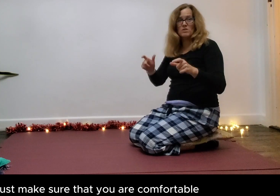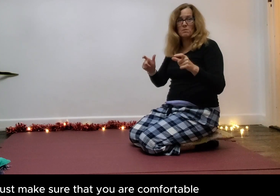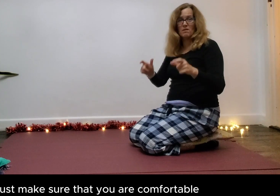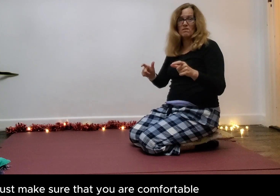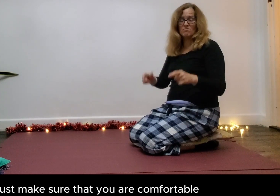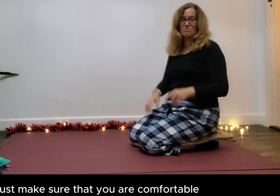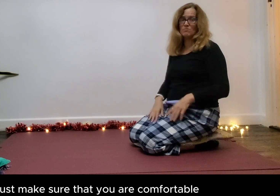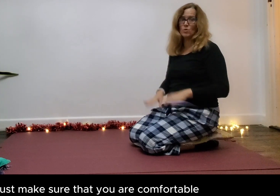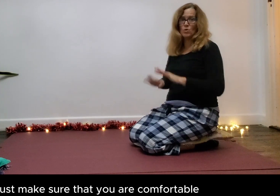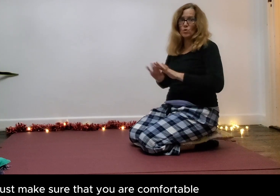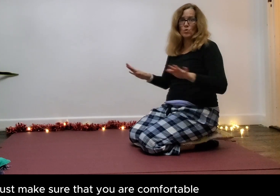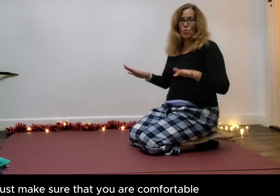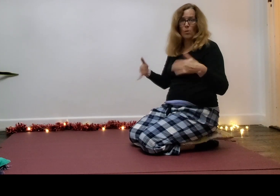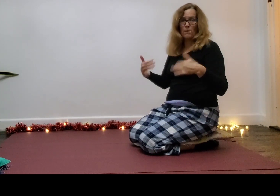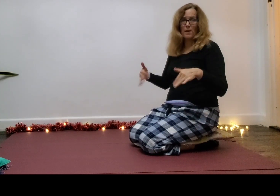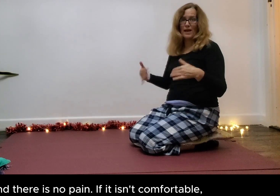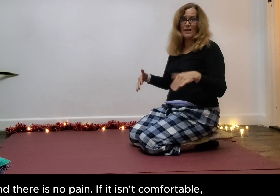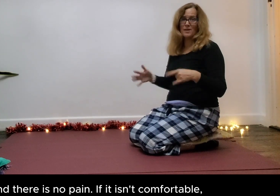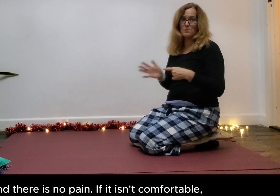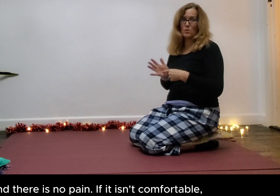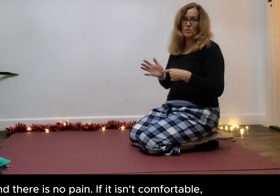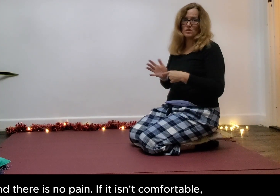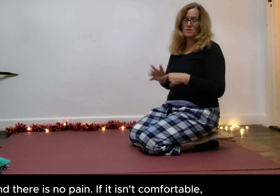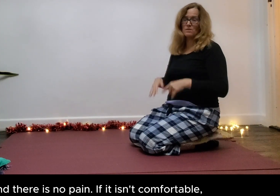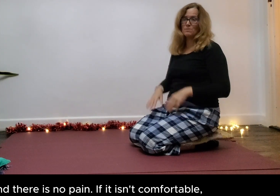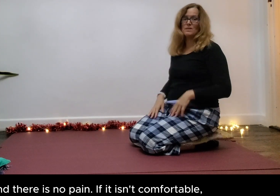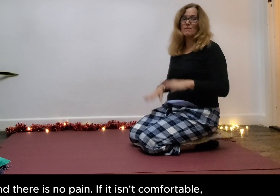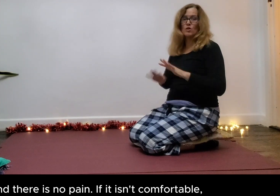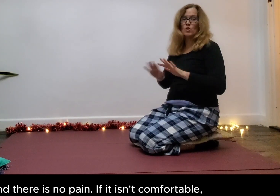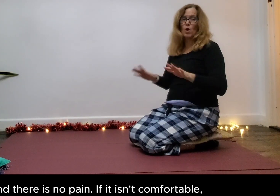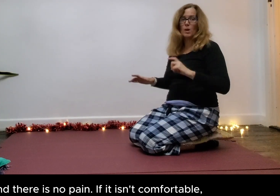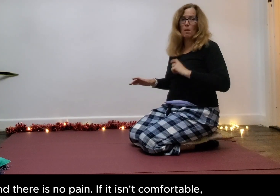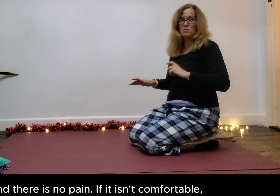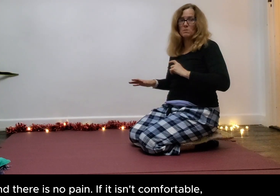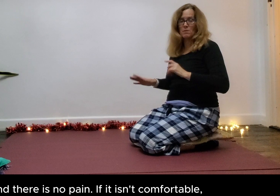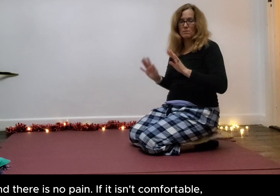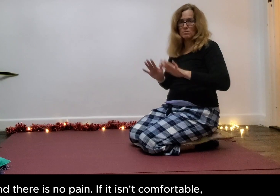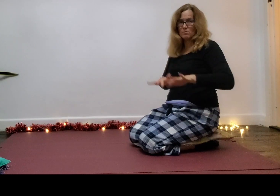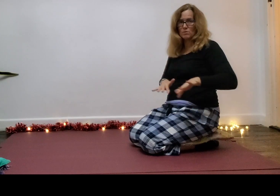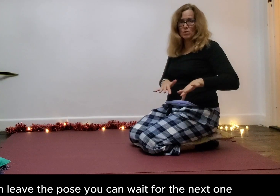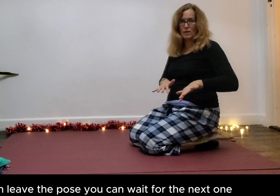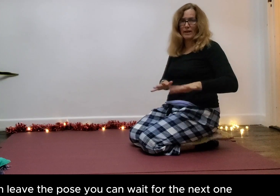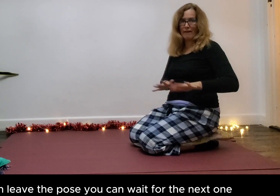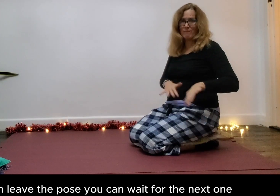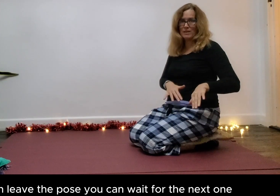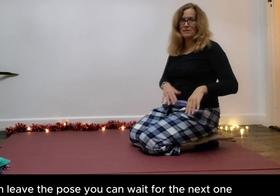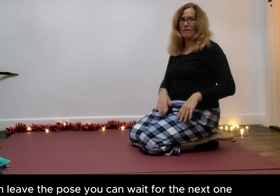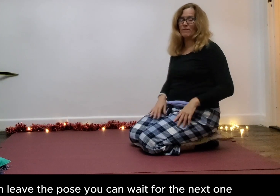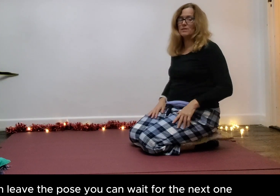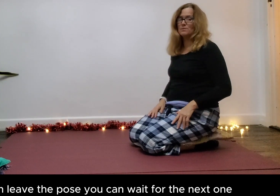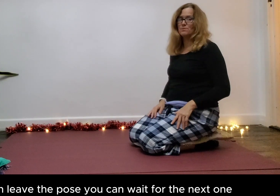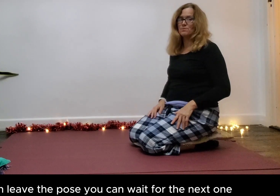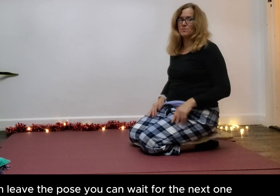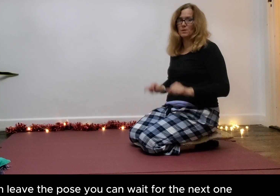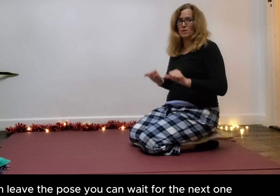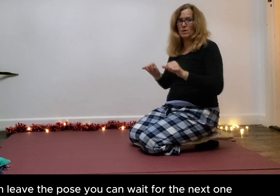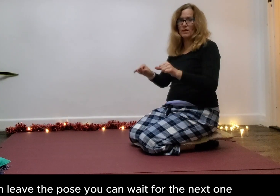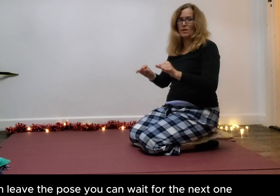comfortable and there is no pain. If it isn't comfortable, you can leave the pose, you can wait for the next one,